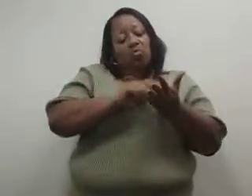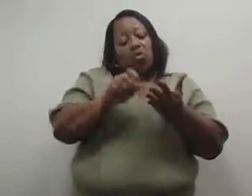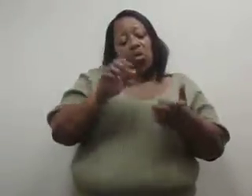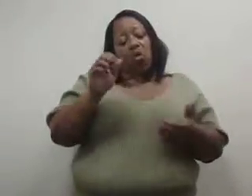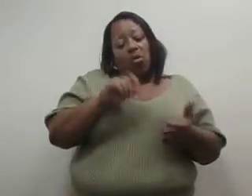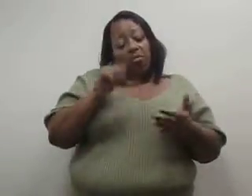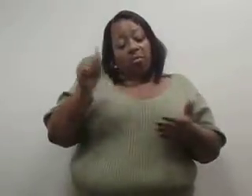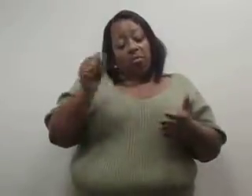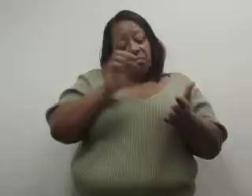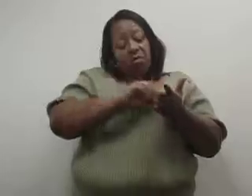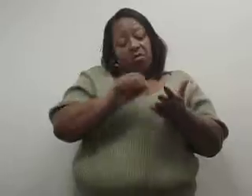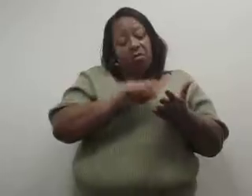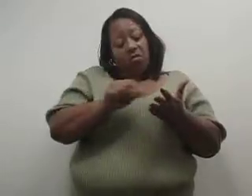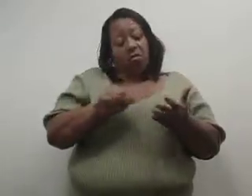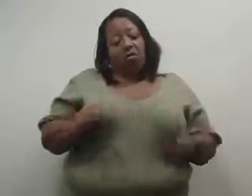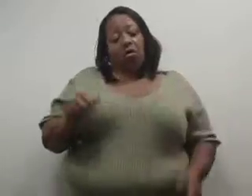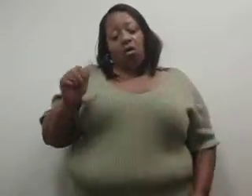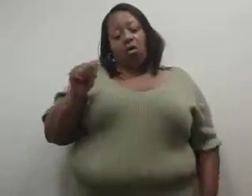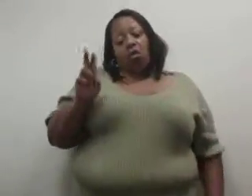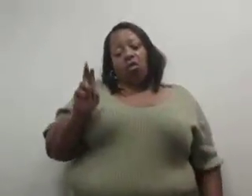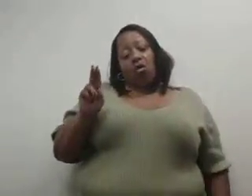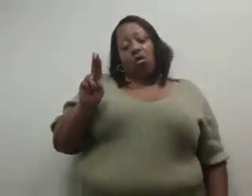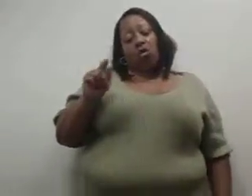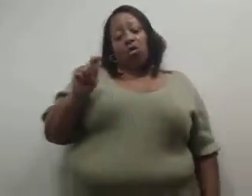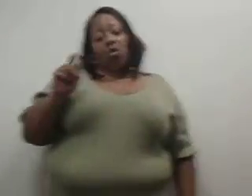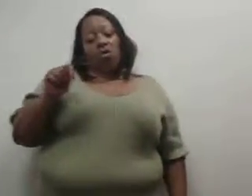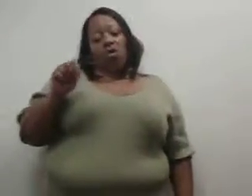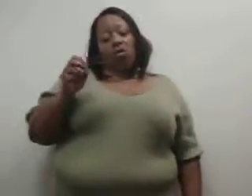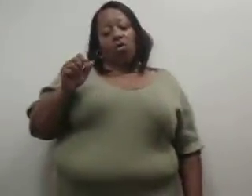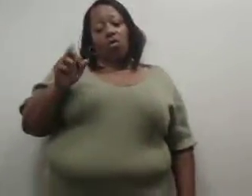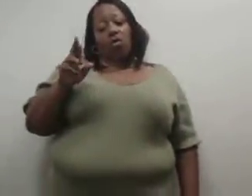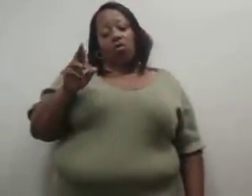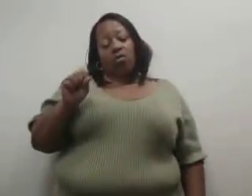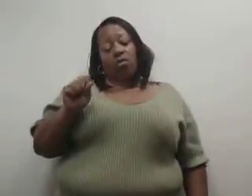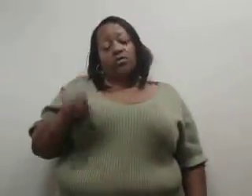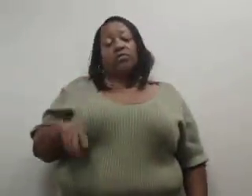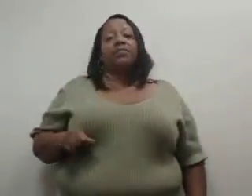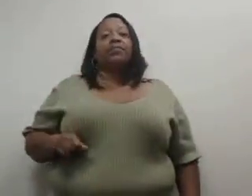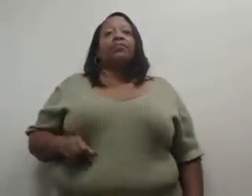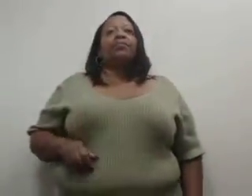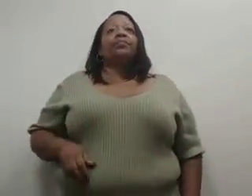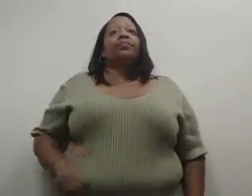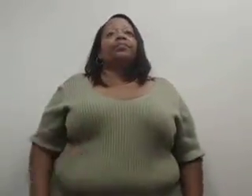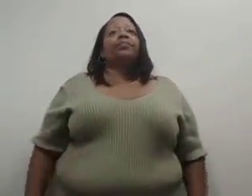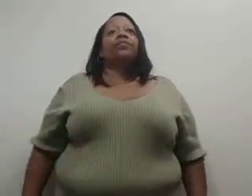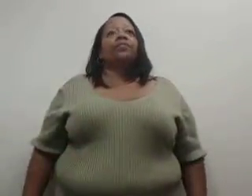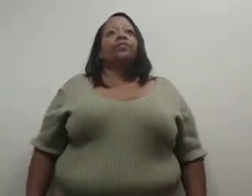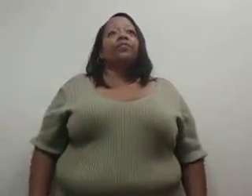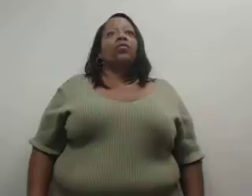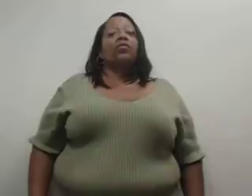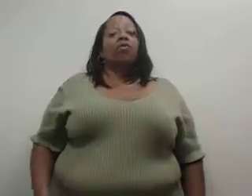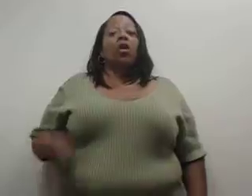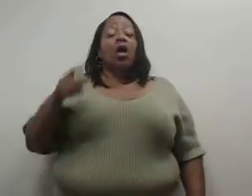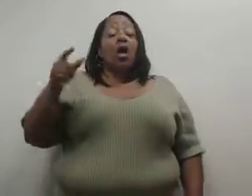look for an issue that came up in the reading that we were doing, so that they're getting exposure to the textbook writing and